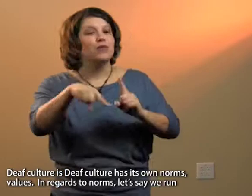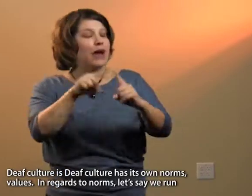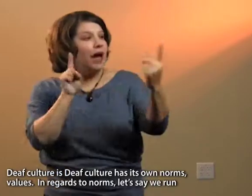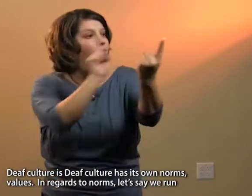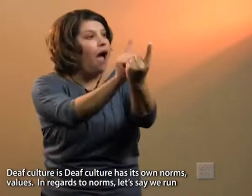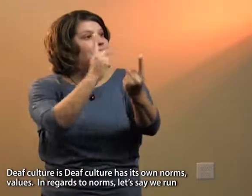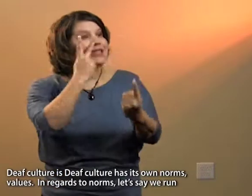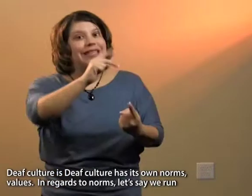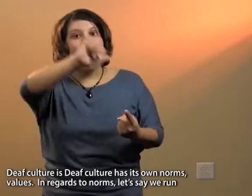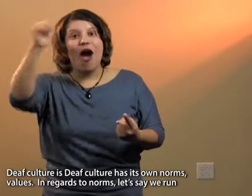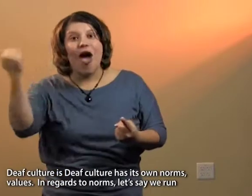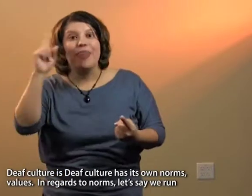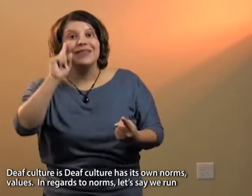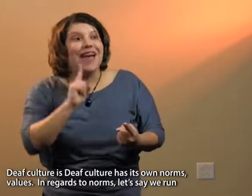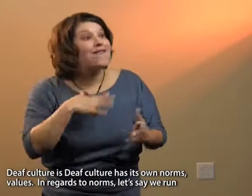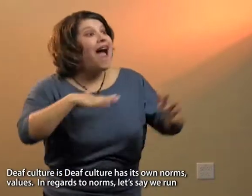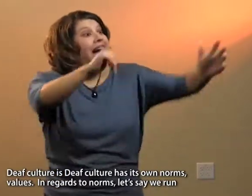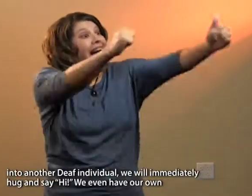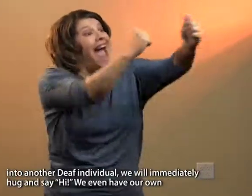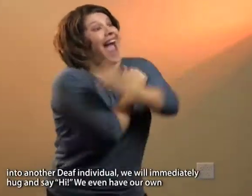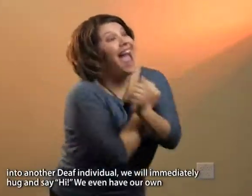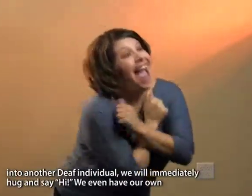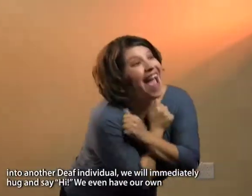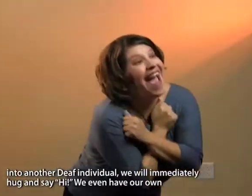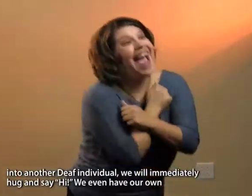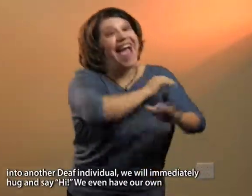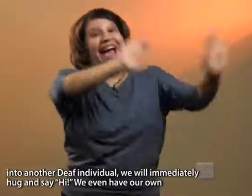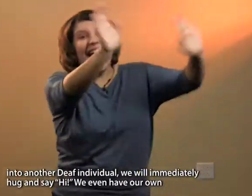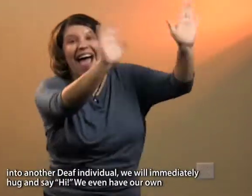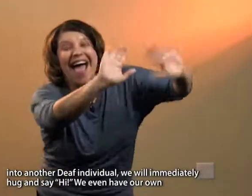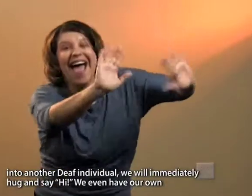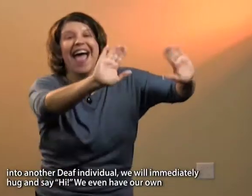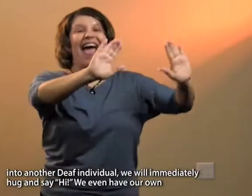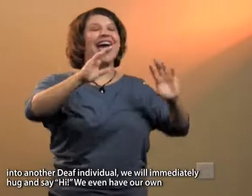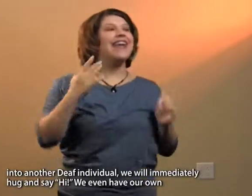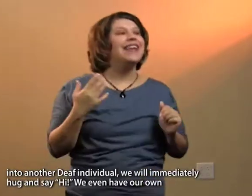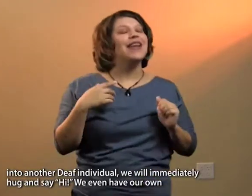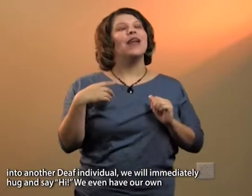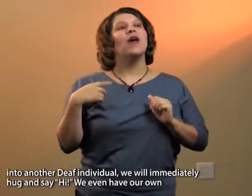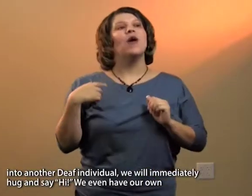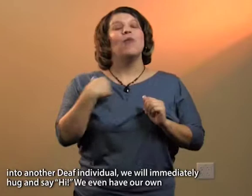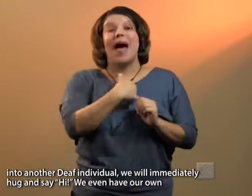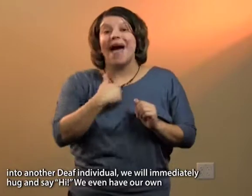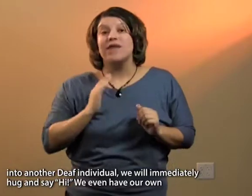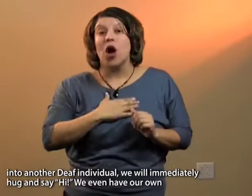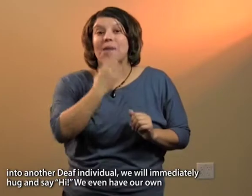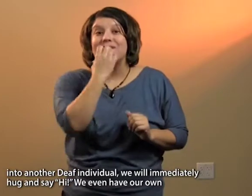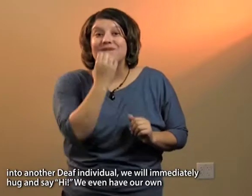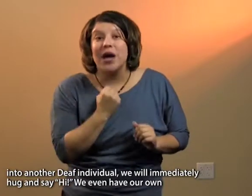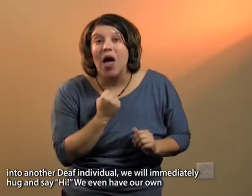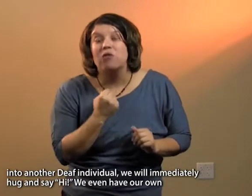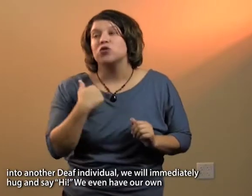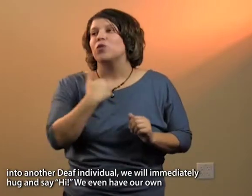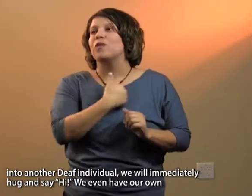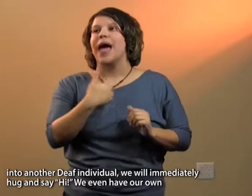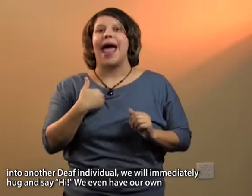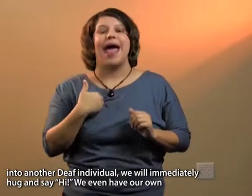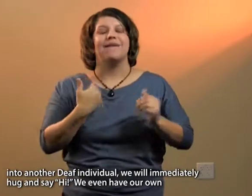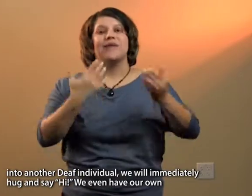in regards to norms let's say we run into another deaf individual we'll immediately hug and say hi and we even have our own